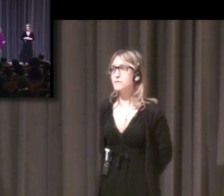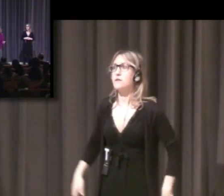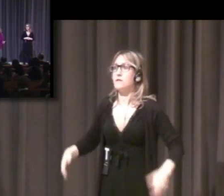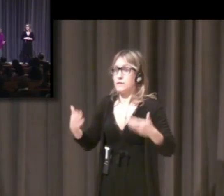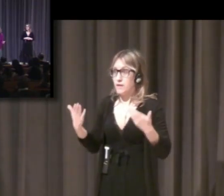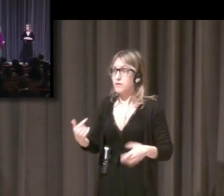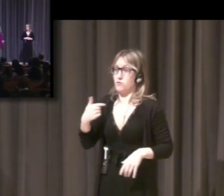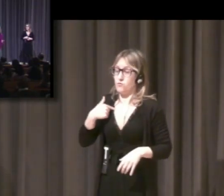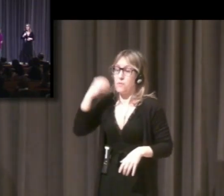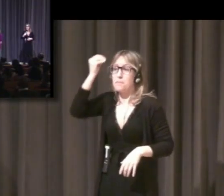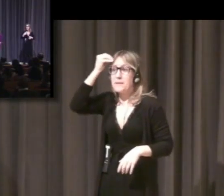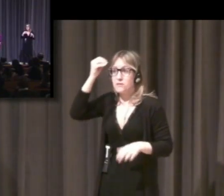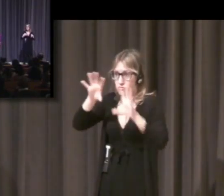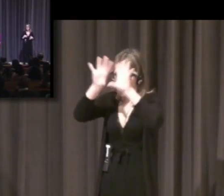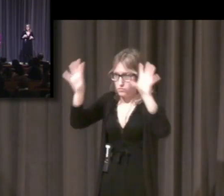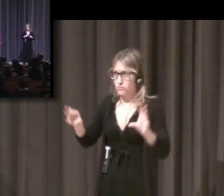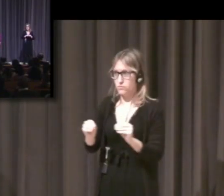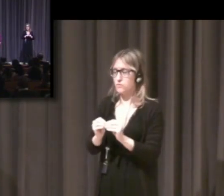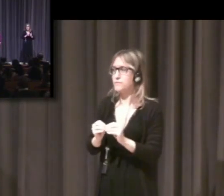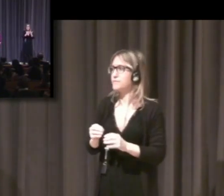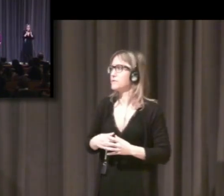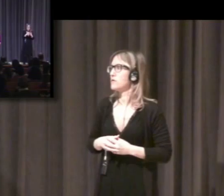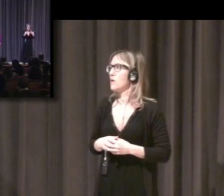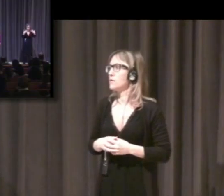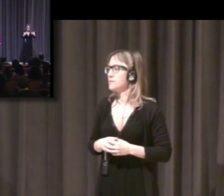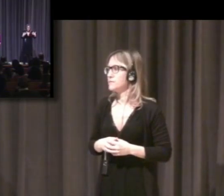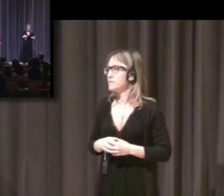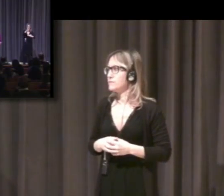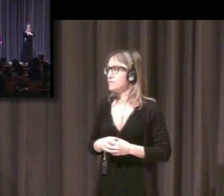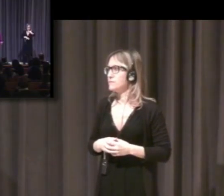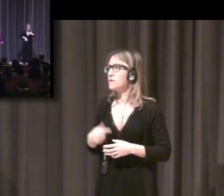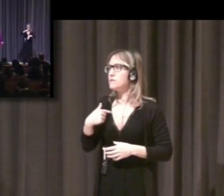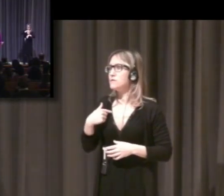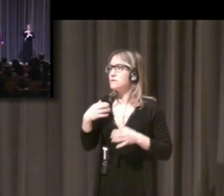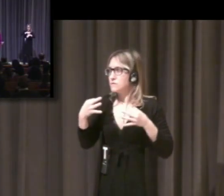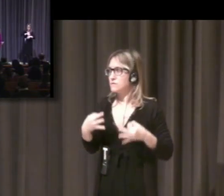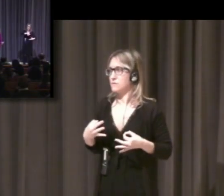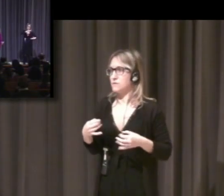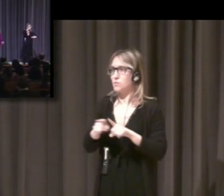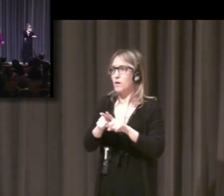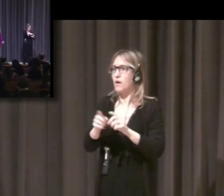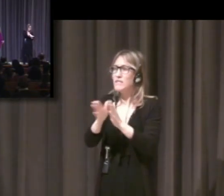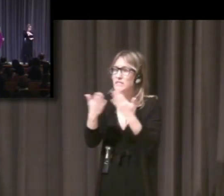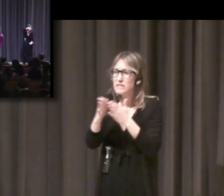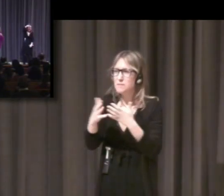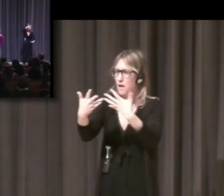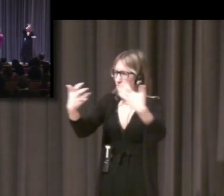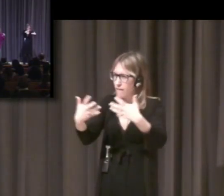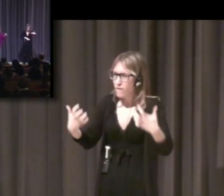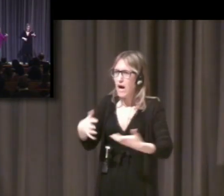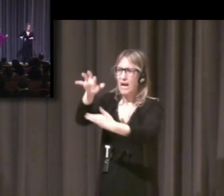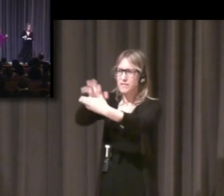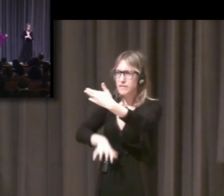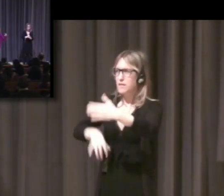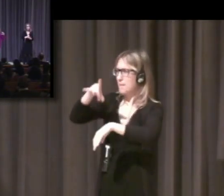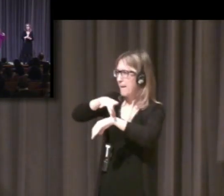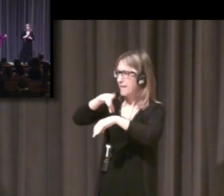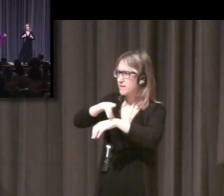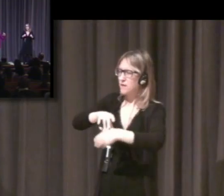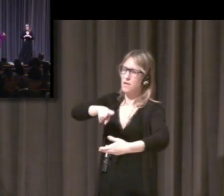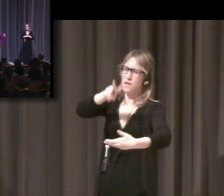literature and really come up with clear percentages. We need to do